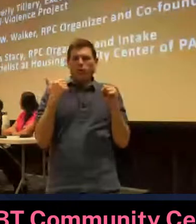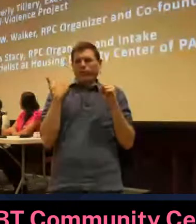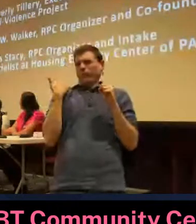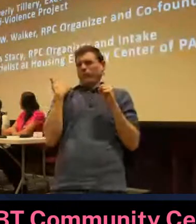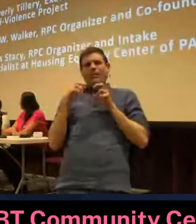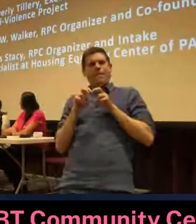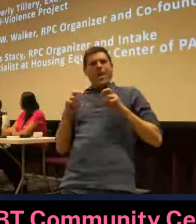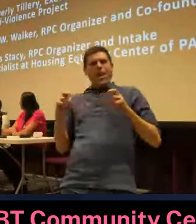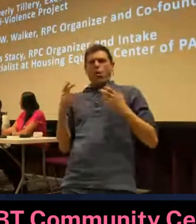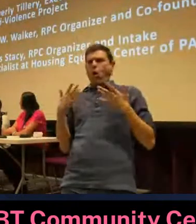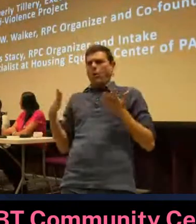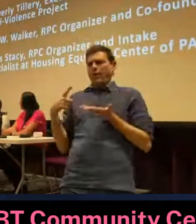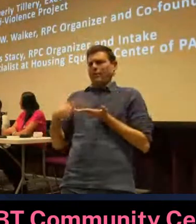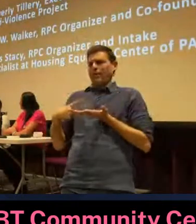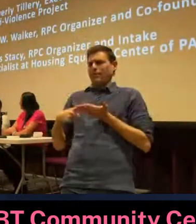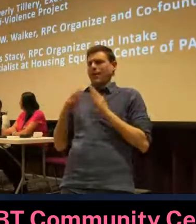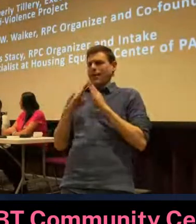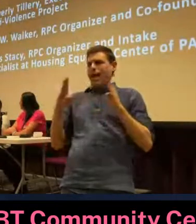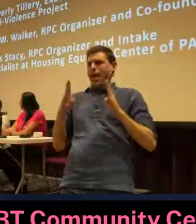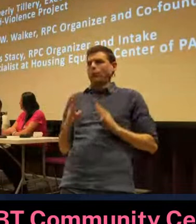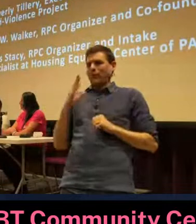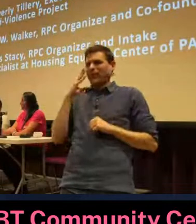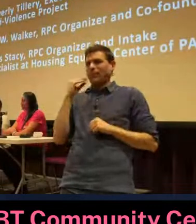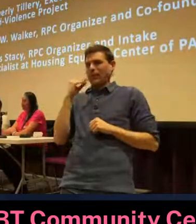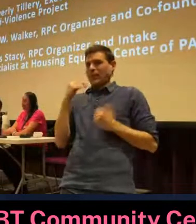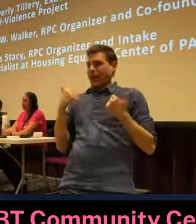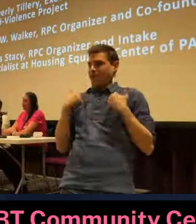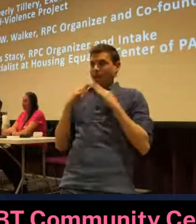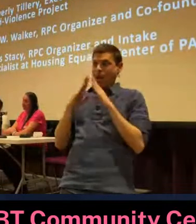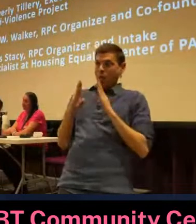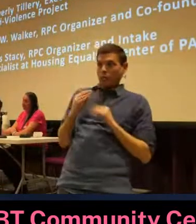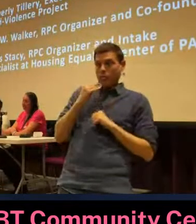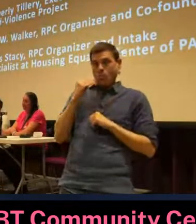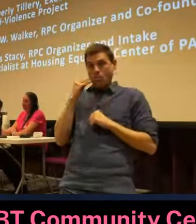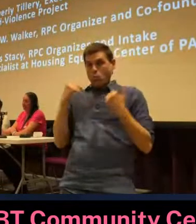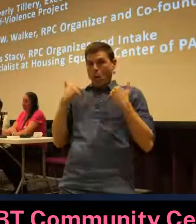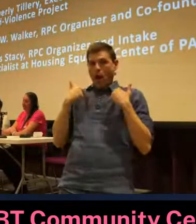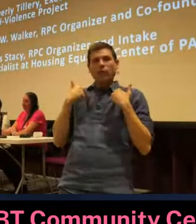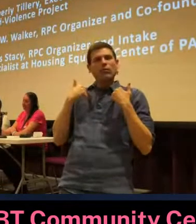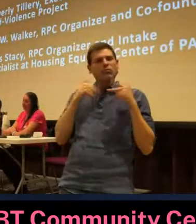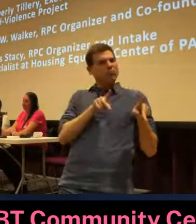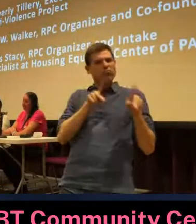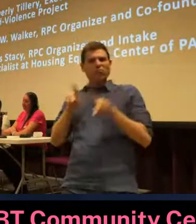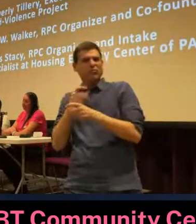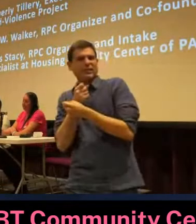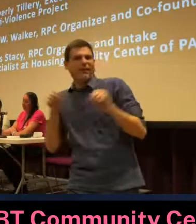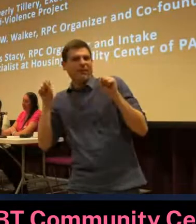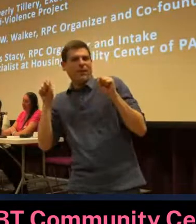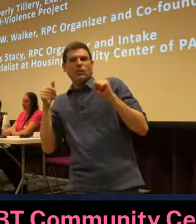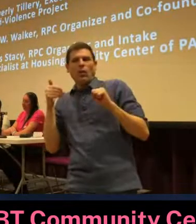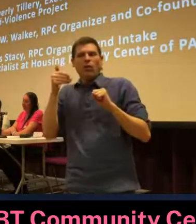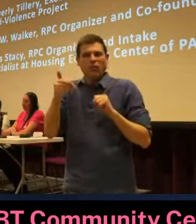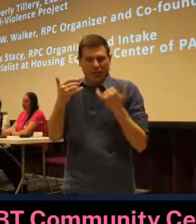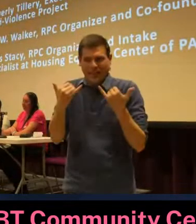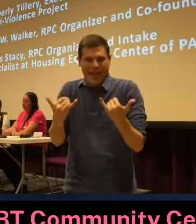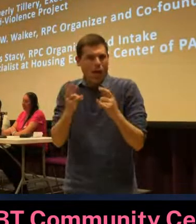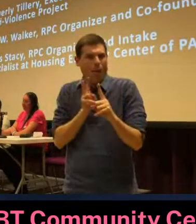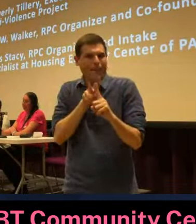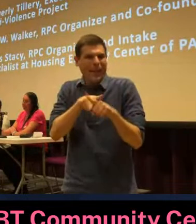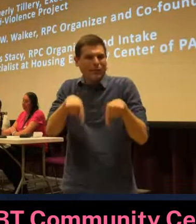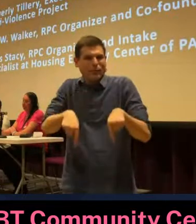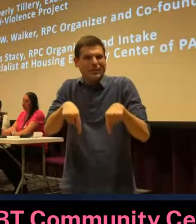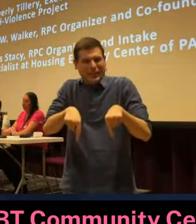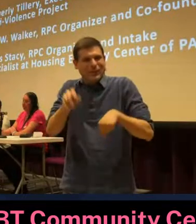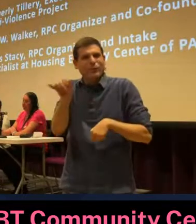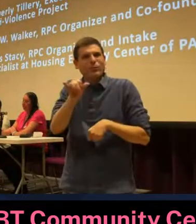panels, housing is safety. Housing is, at the forefront of